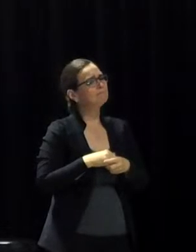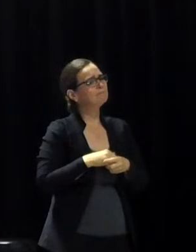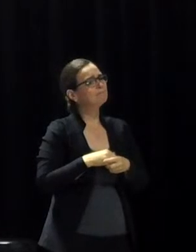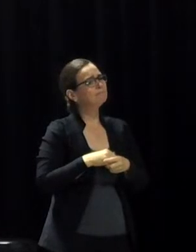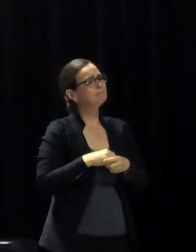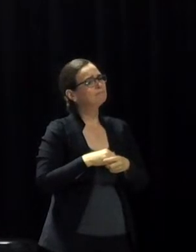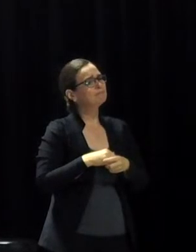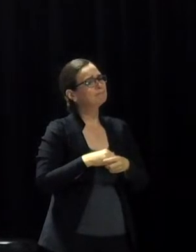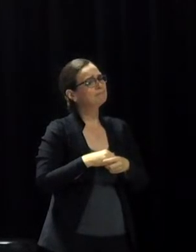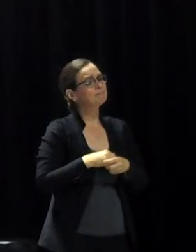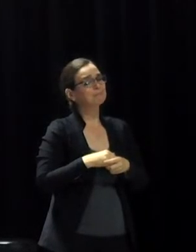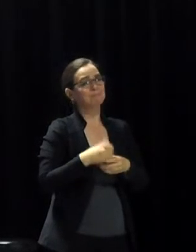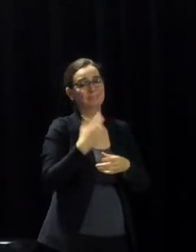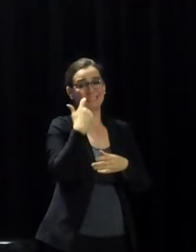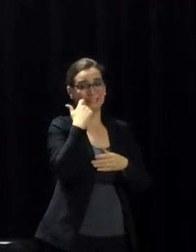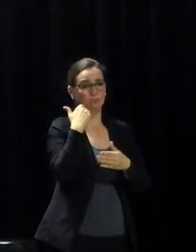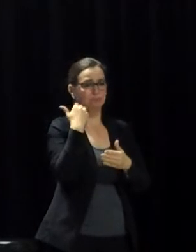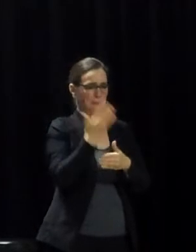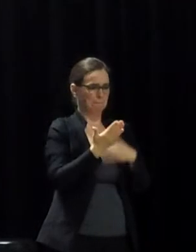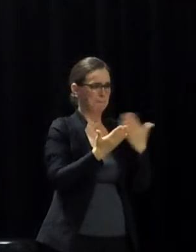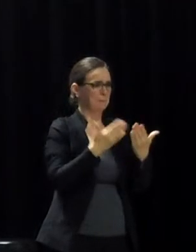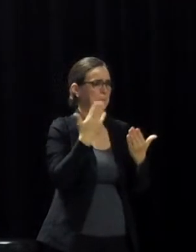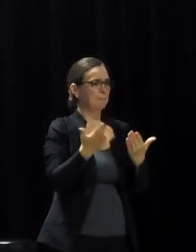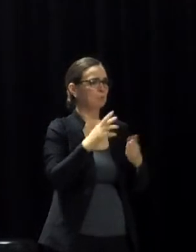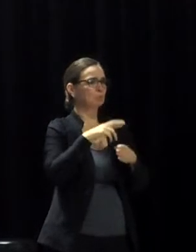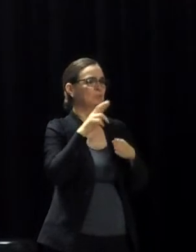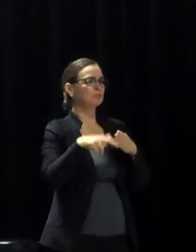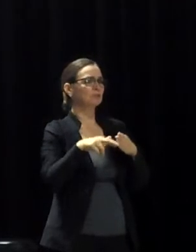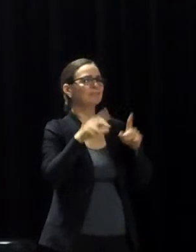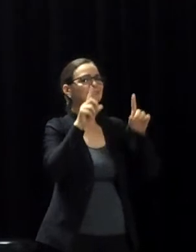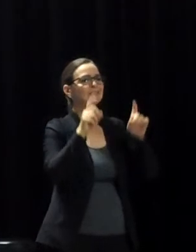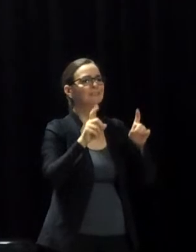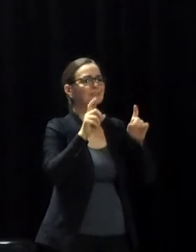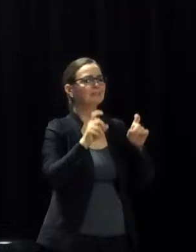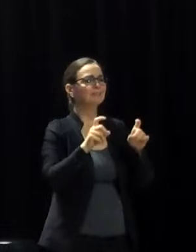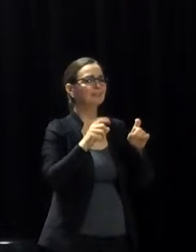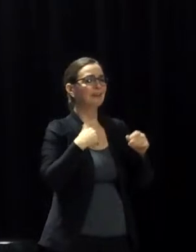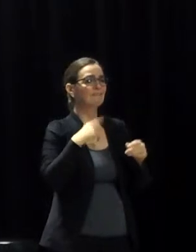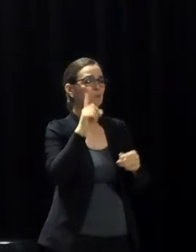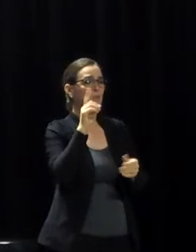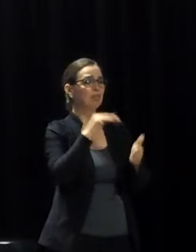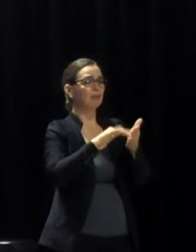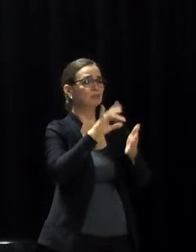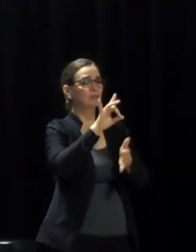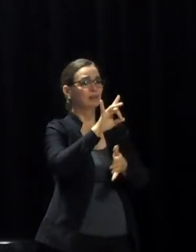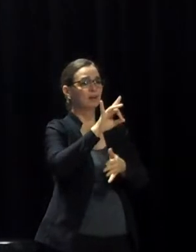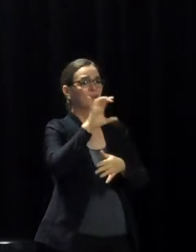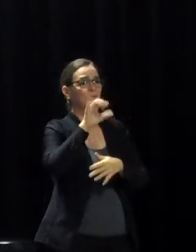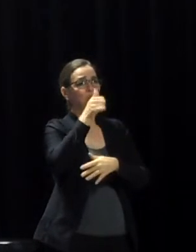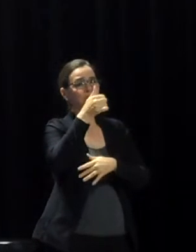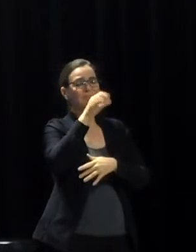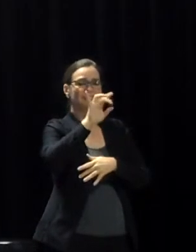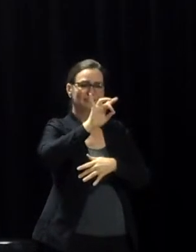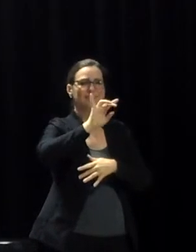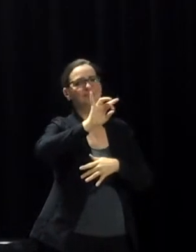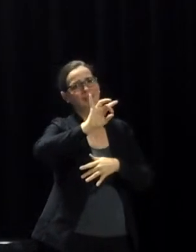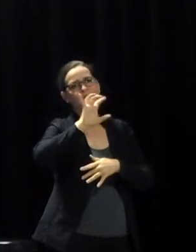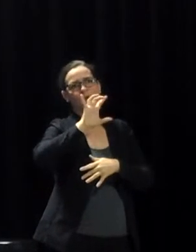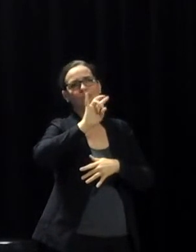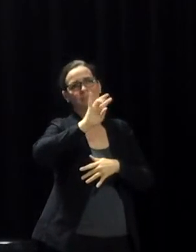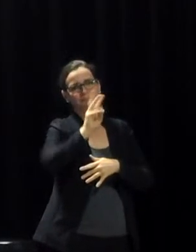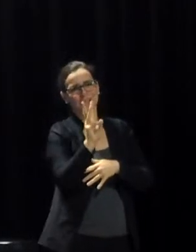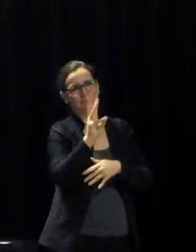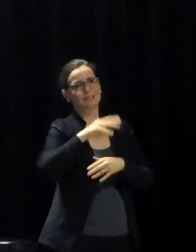always a little bit lighter. We had 1876 tests completed over the last 24